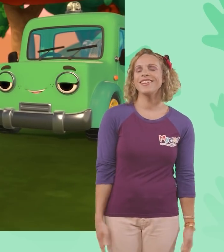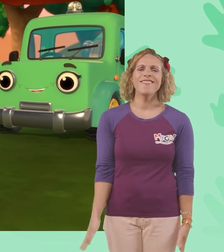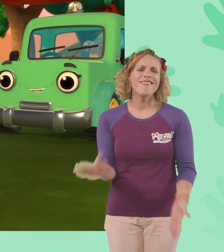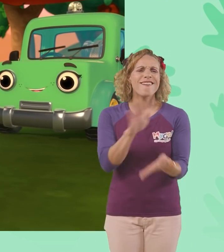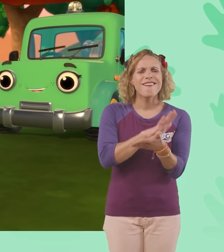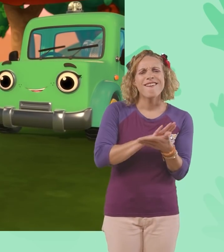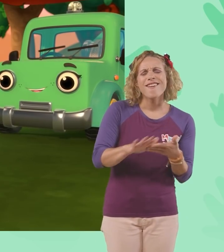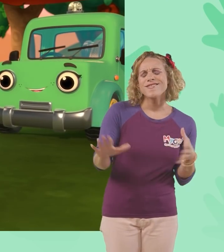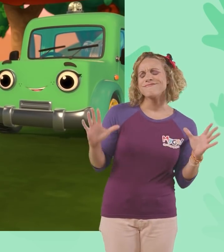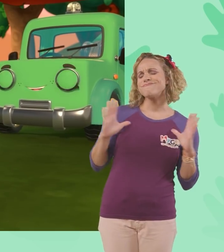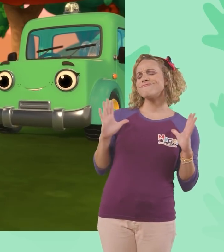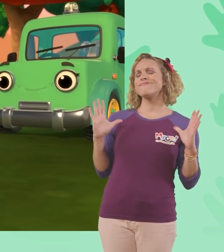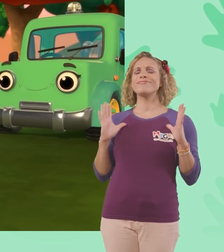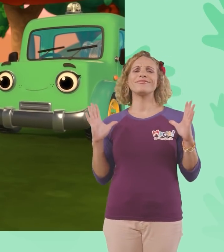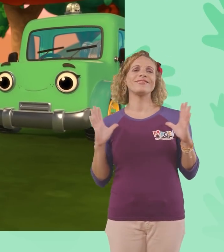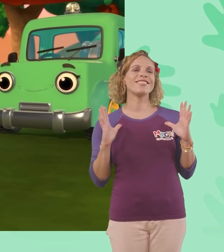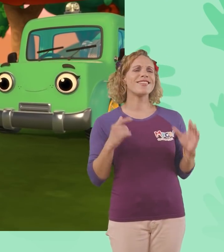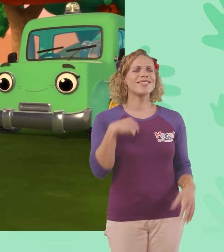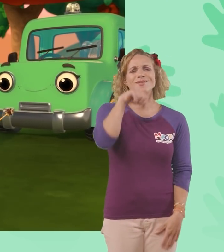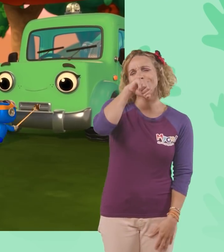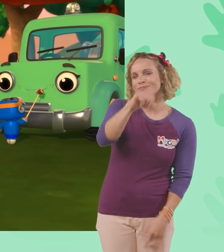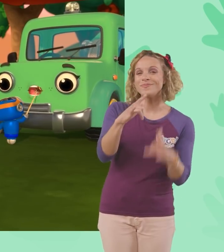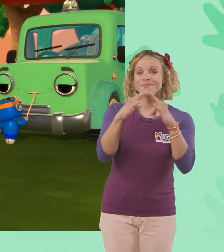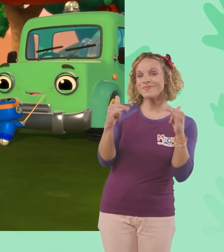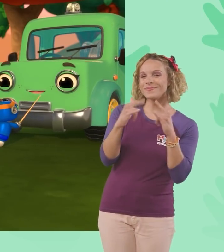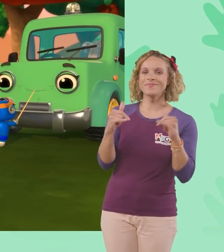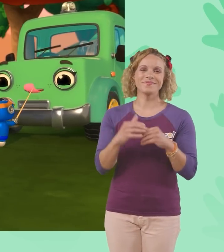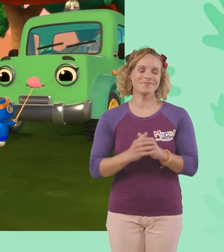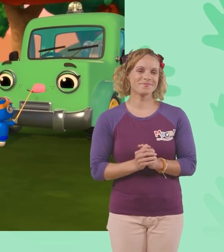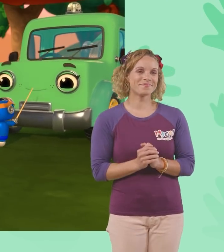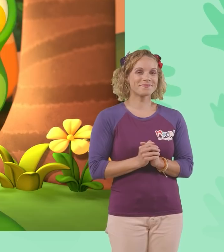It's so nice to have a holiday. I love camping.